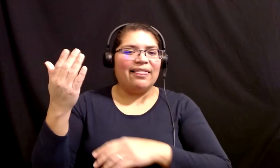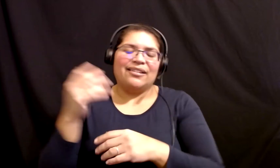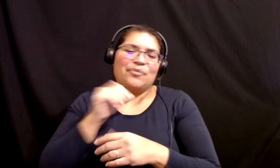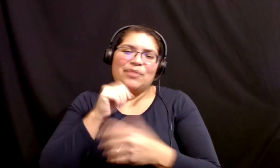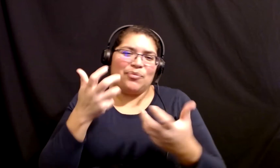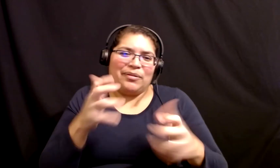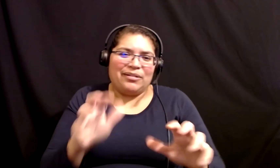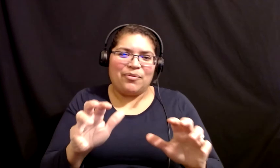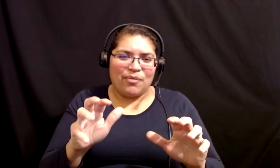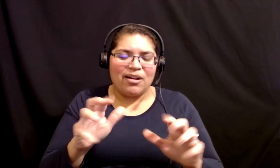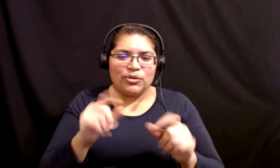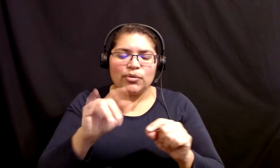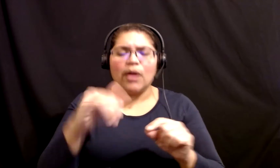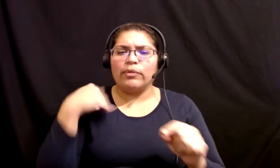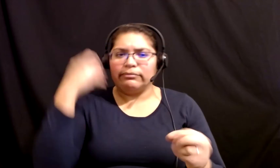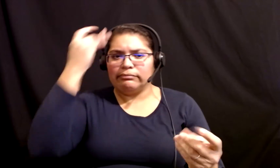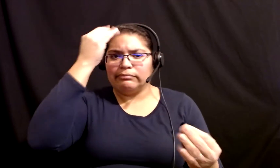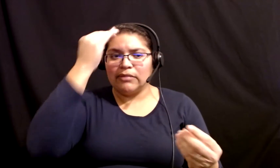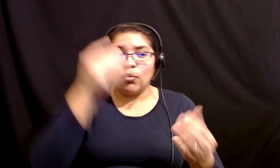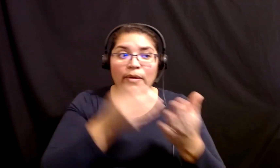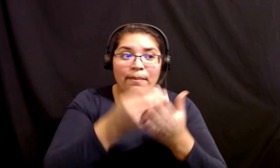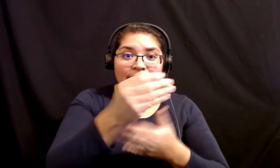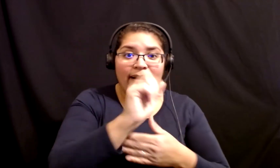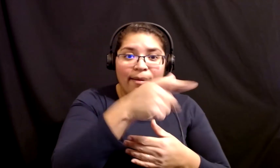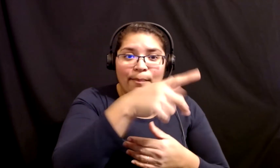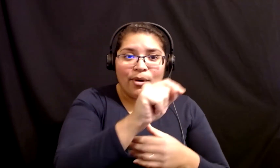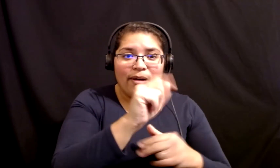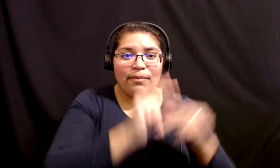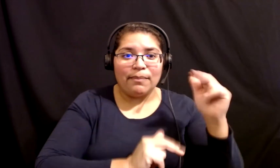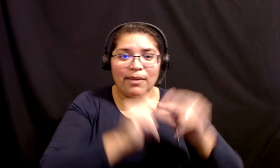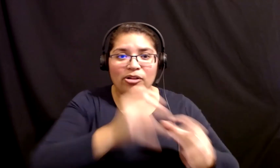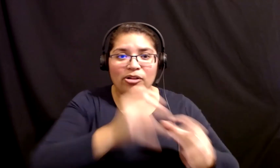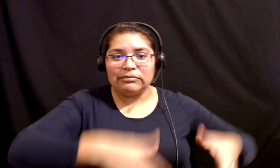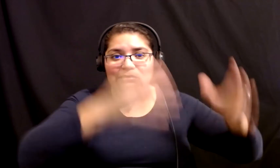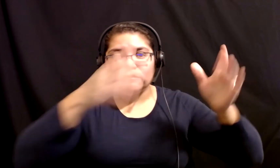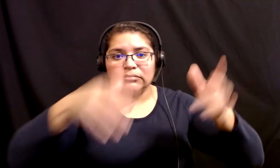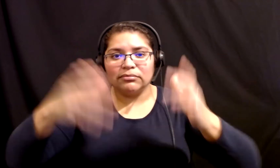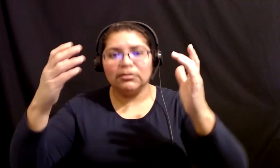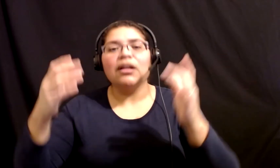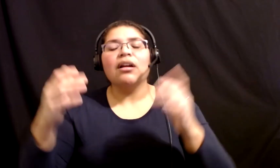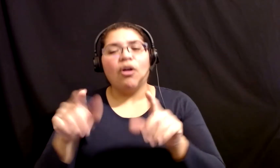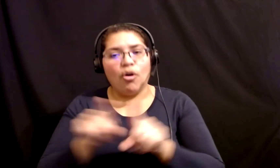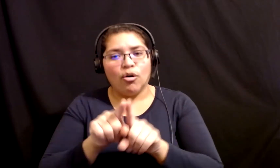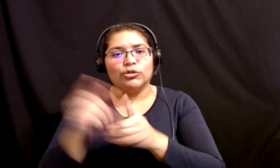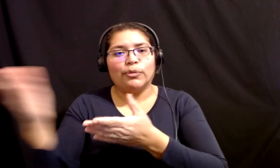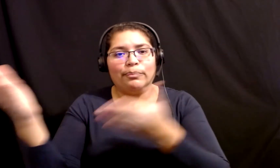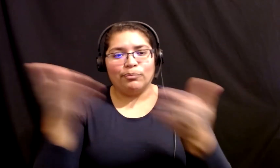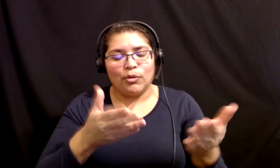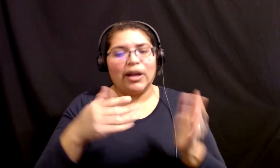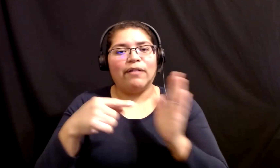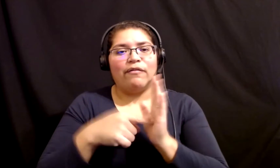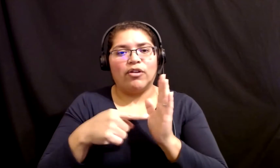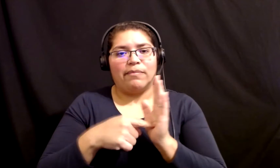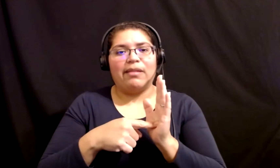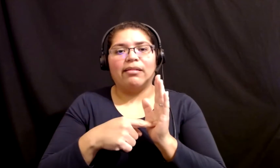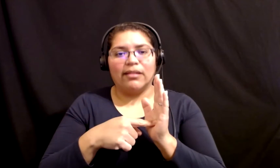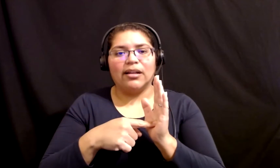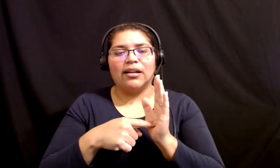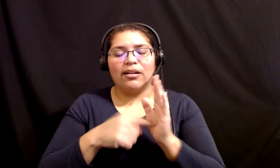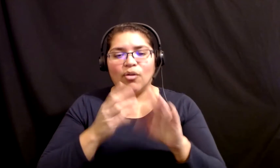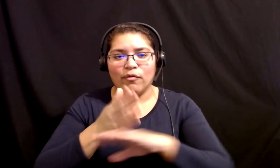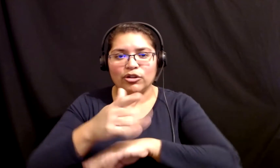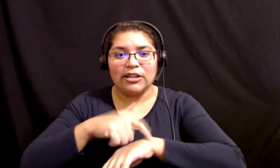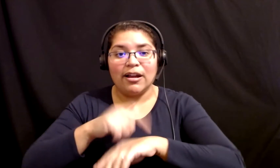we're very conscious of this when we buy apartment buildings, is that we bring affordability in over time so that we, as